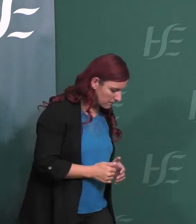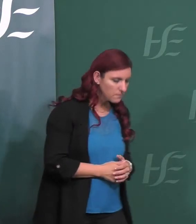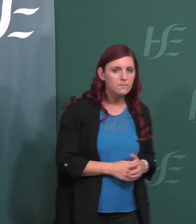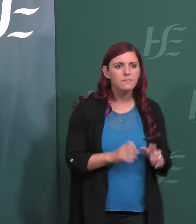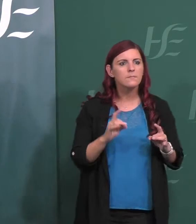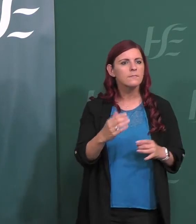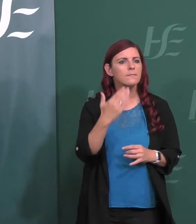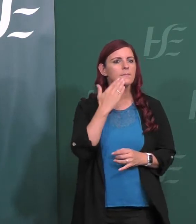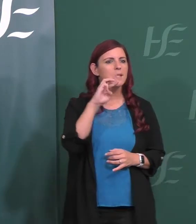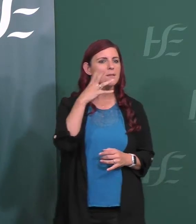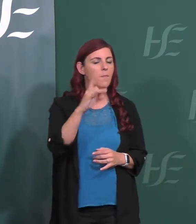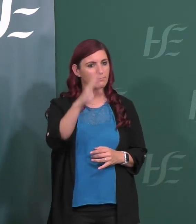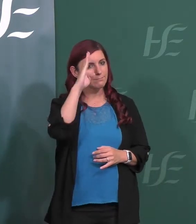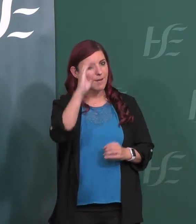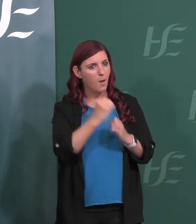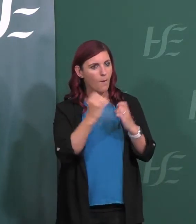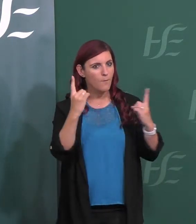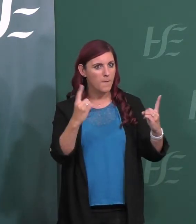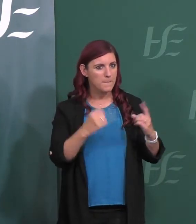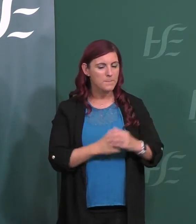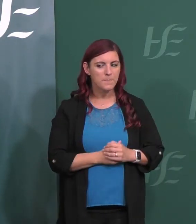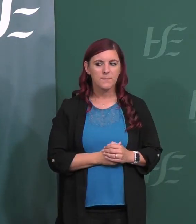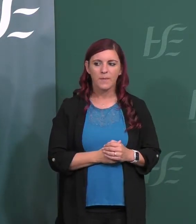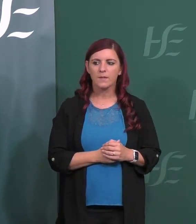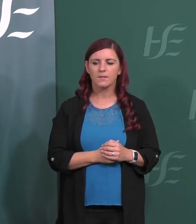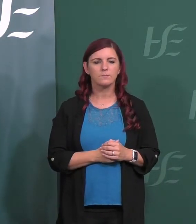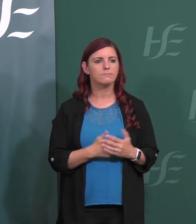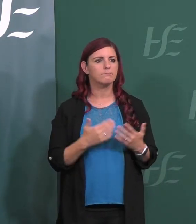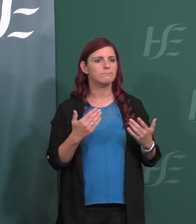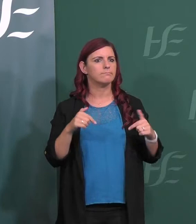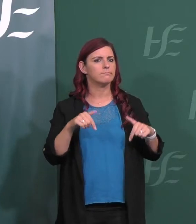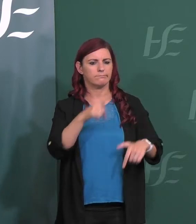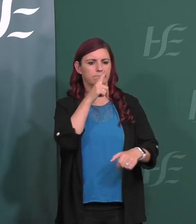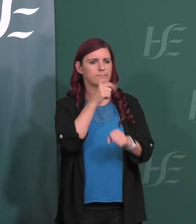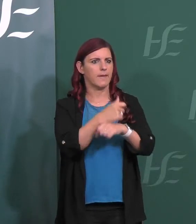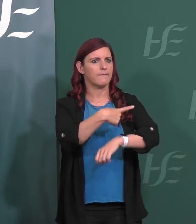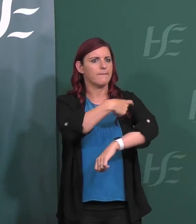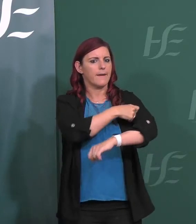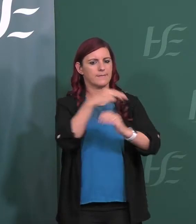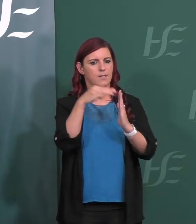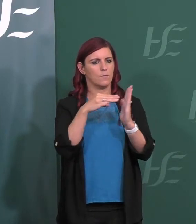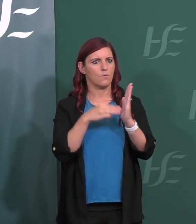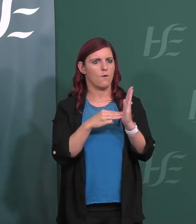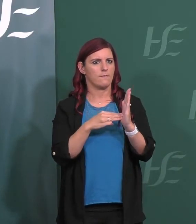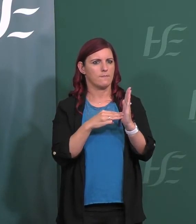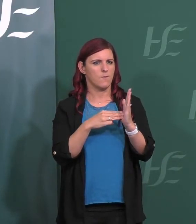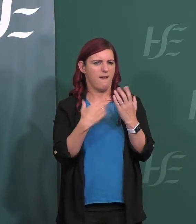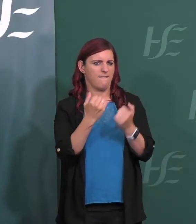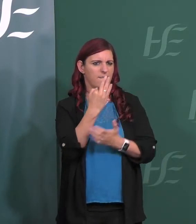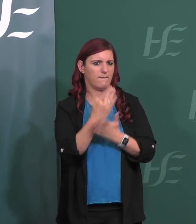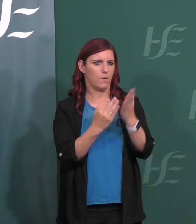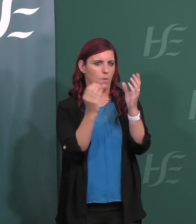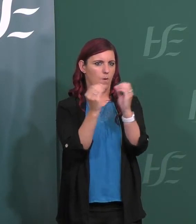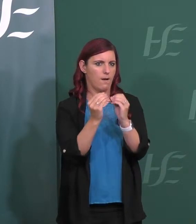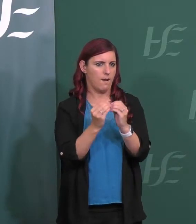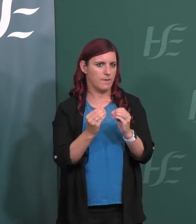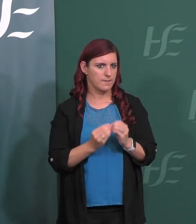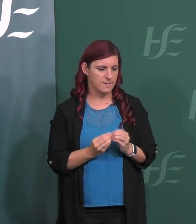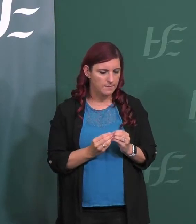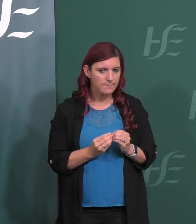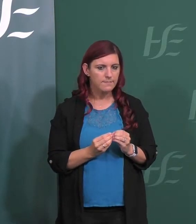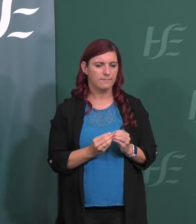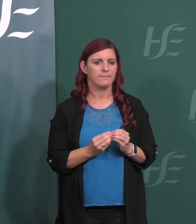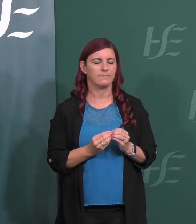Thanks, Mark, and good afternoon, everybody. And just on our vaccination programme overall, a few brief comments. Nobody could have